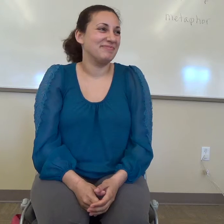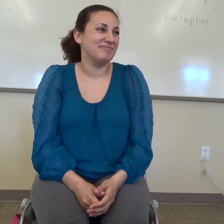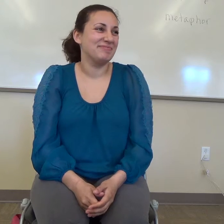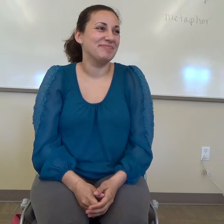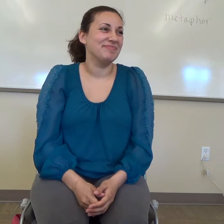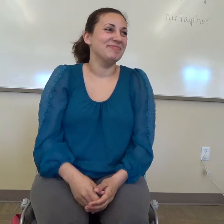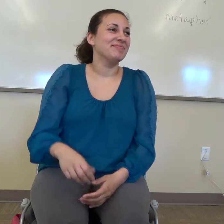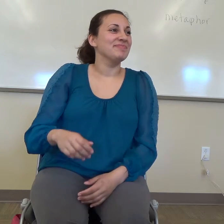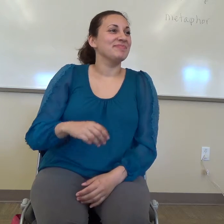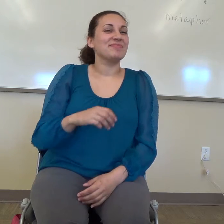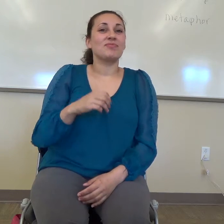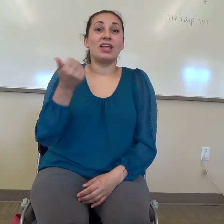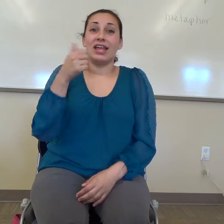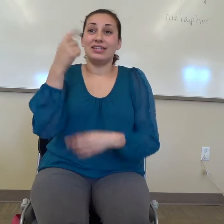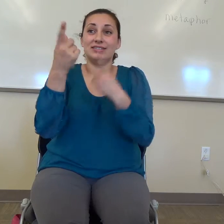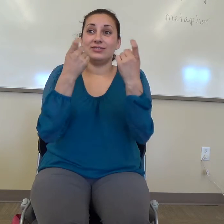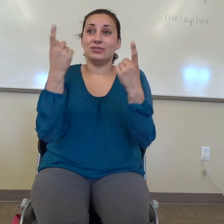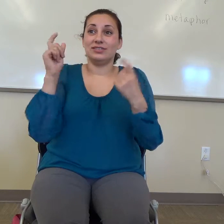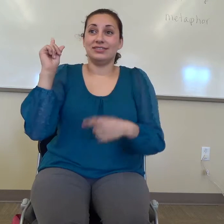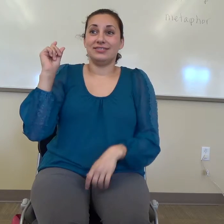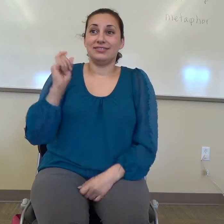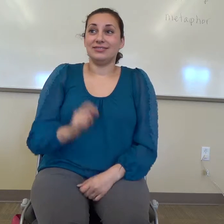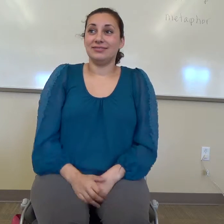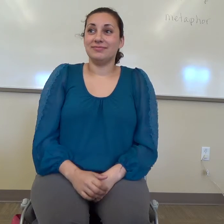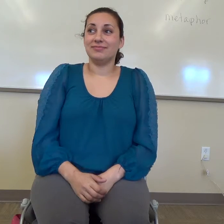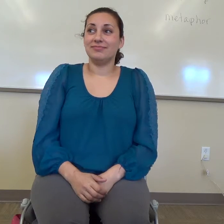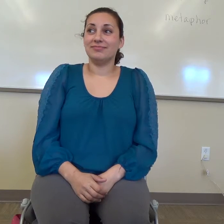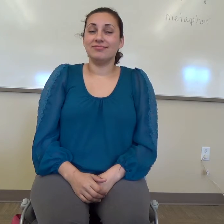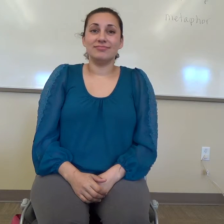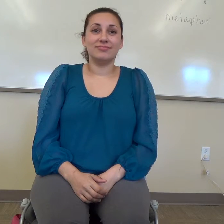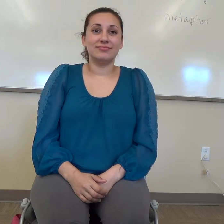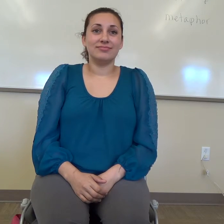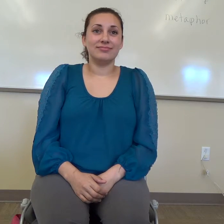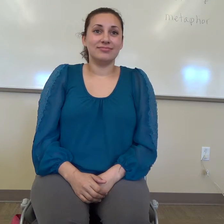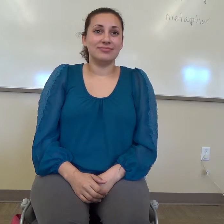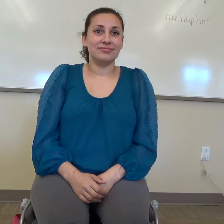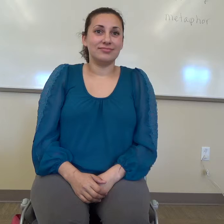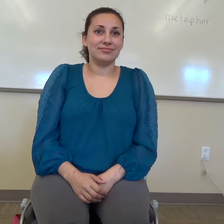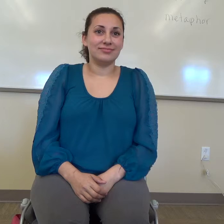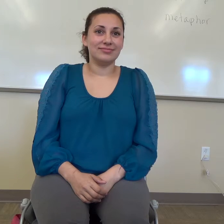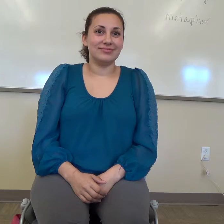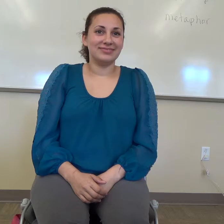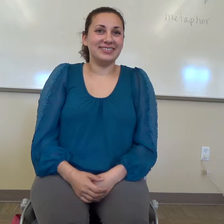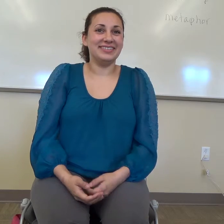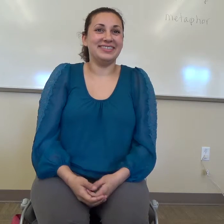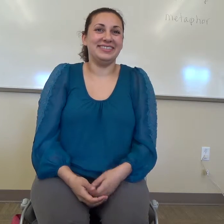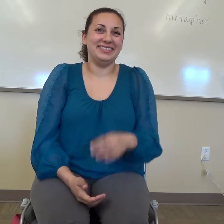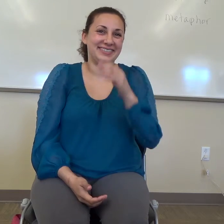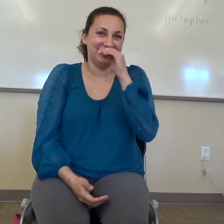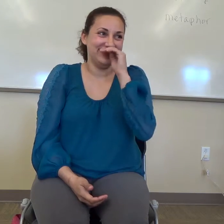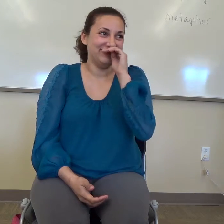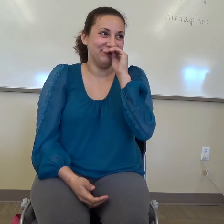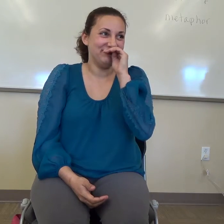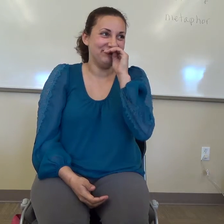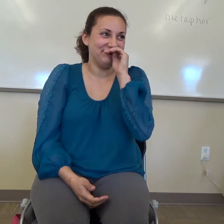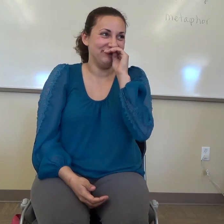any questions. Anybody have any questions? So I'll hand out the vocab quiz and then we come up and get the